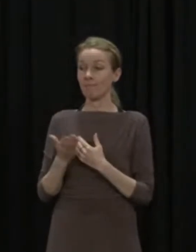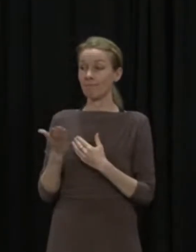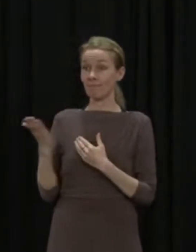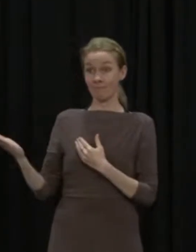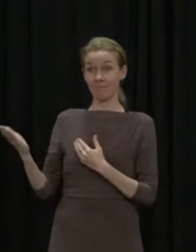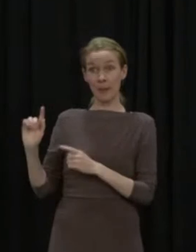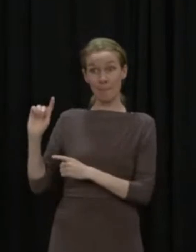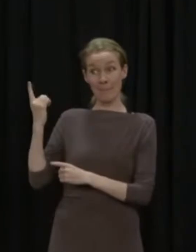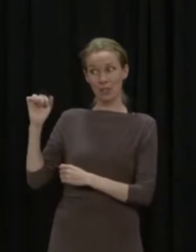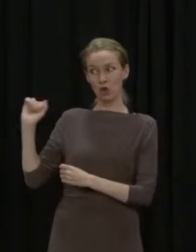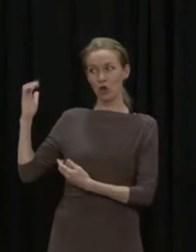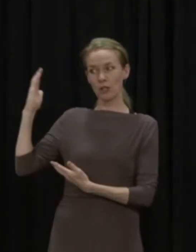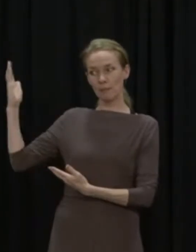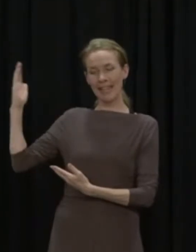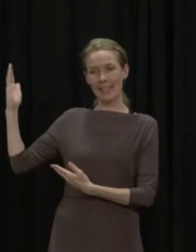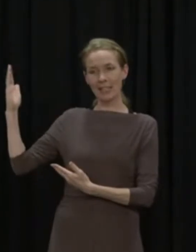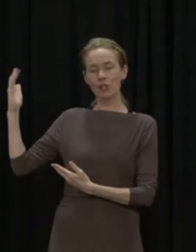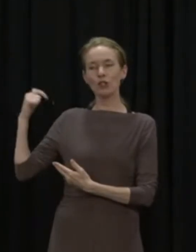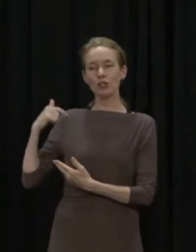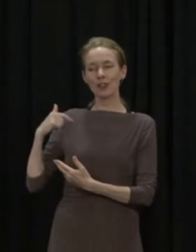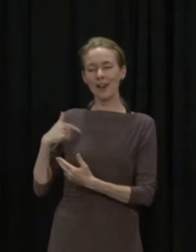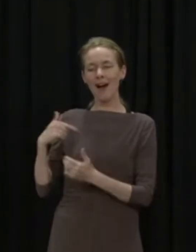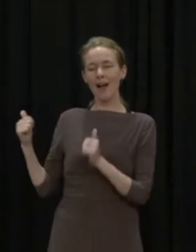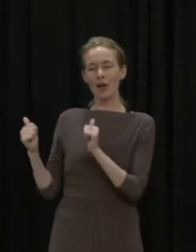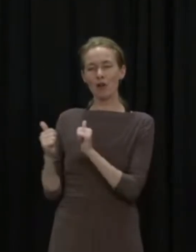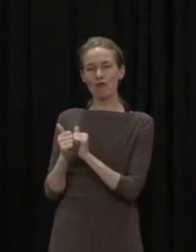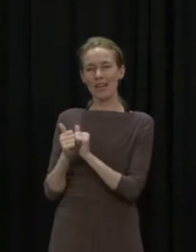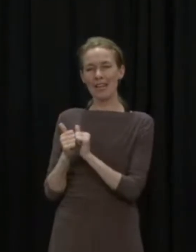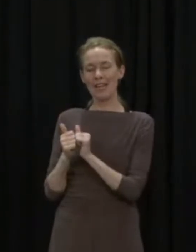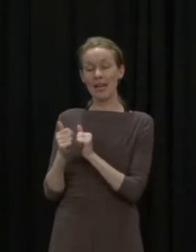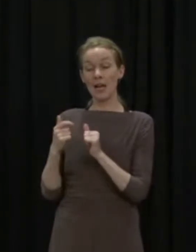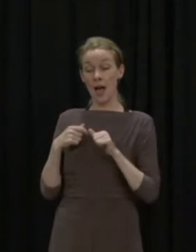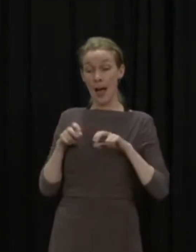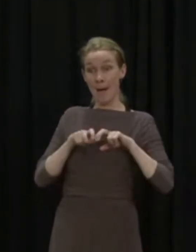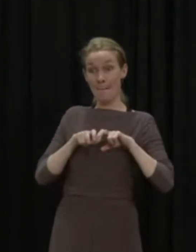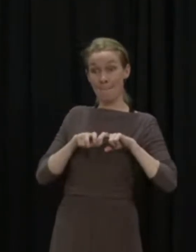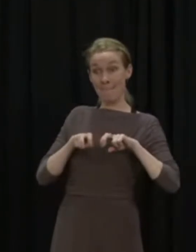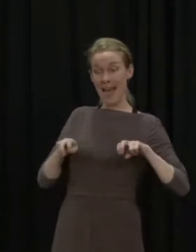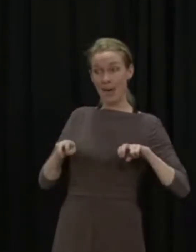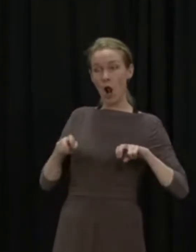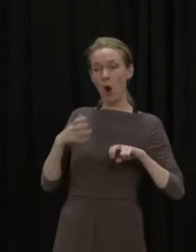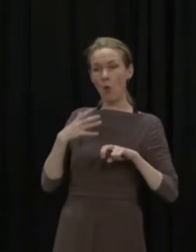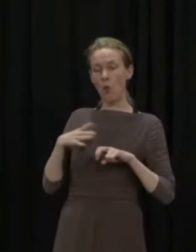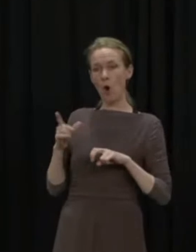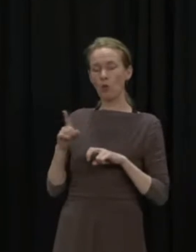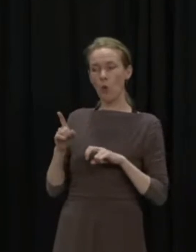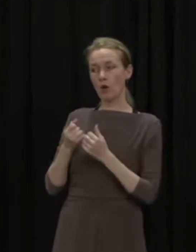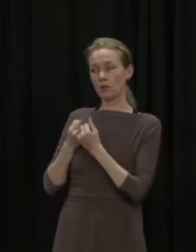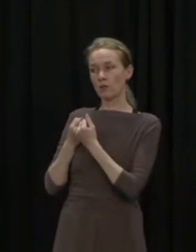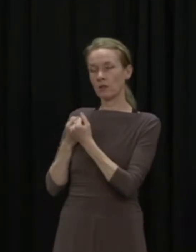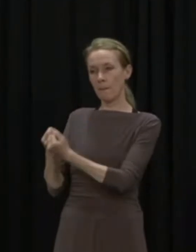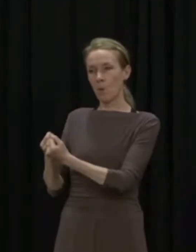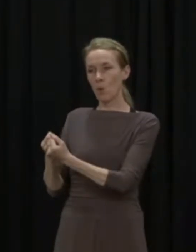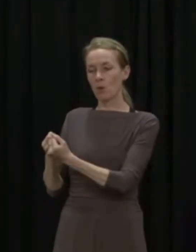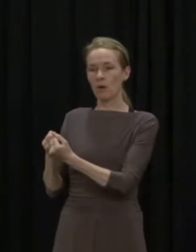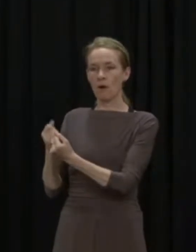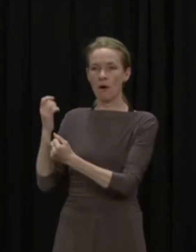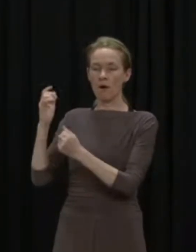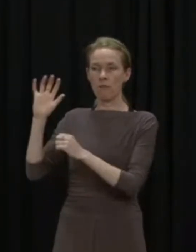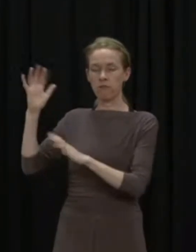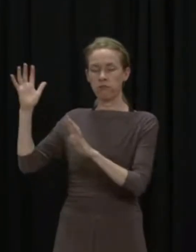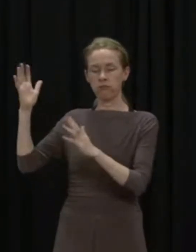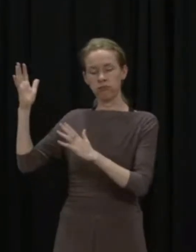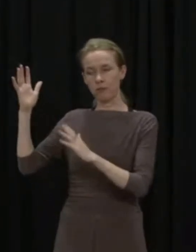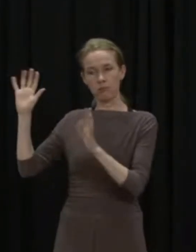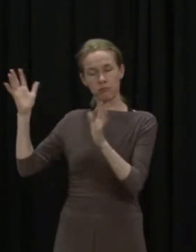Minister's comments. The panel were very keen to acknowledge the huge contribution that laboratory staff and all